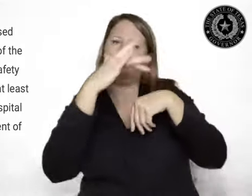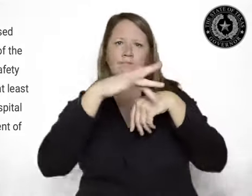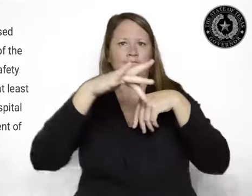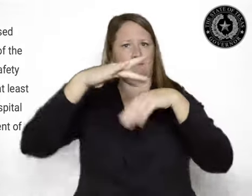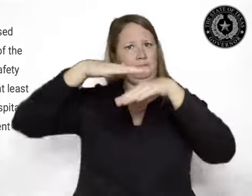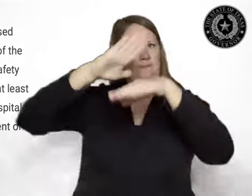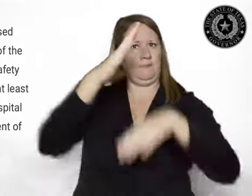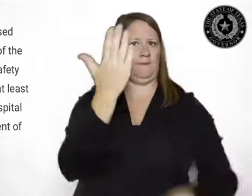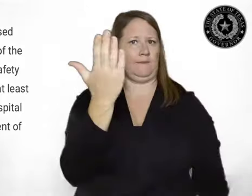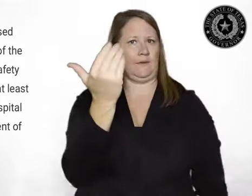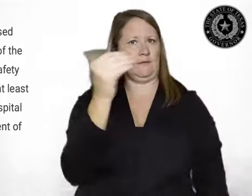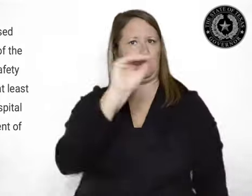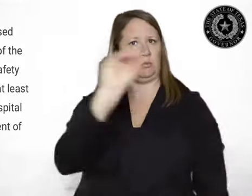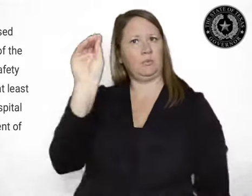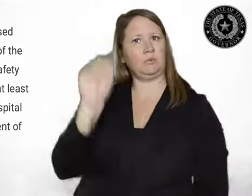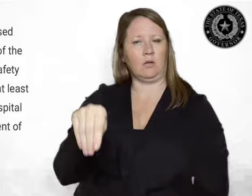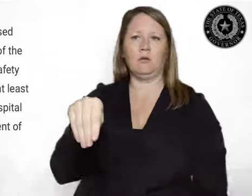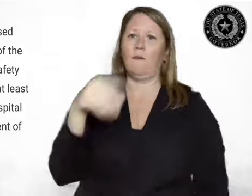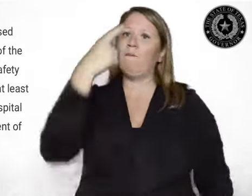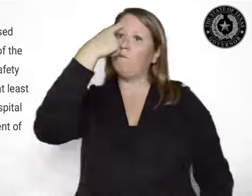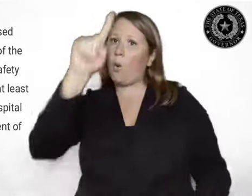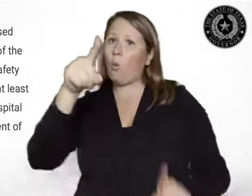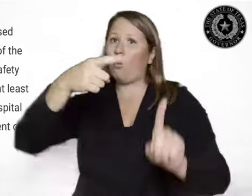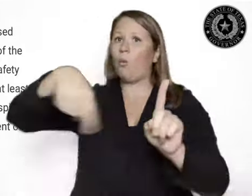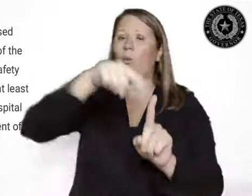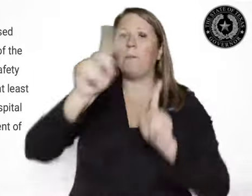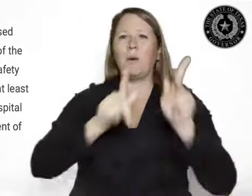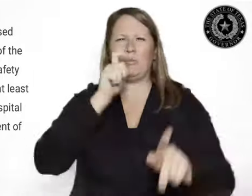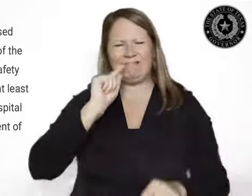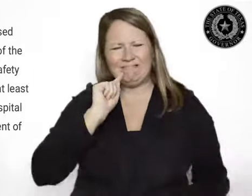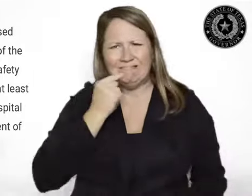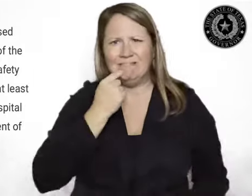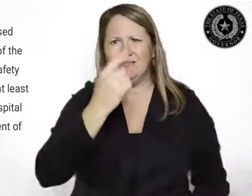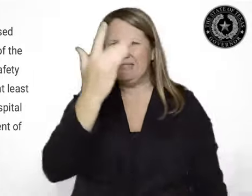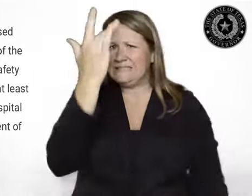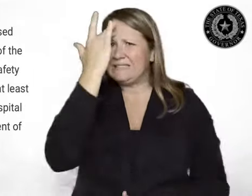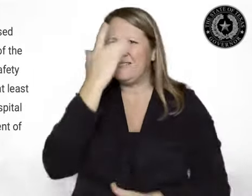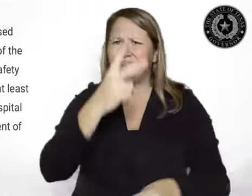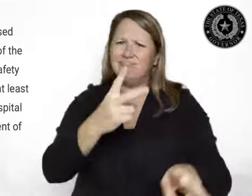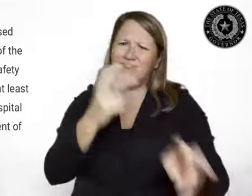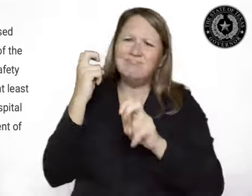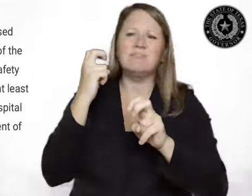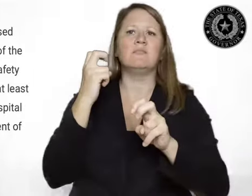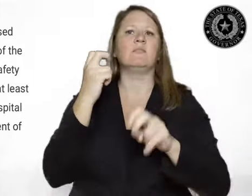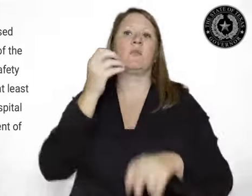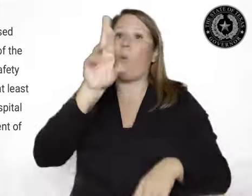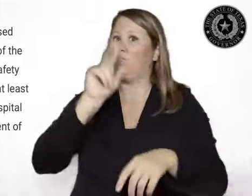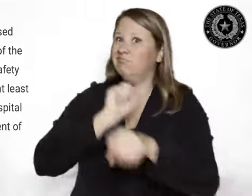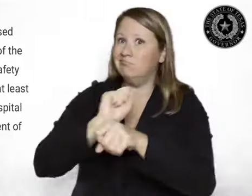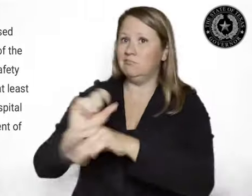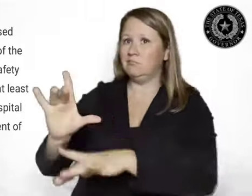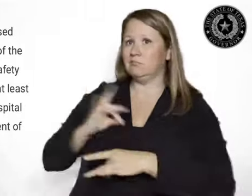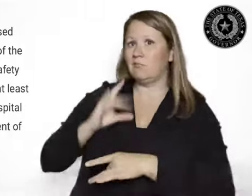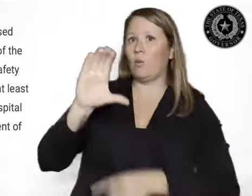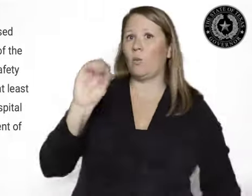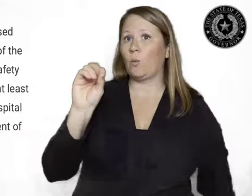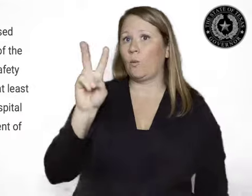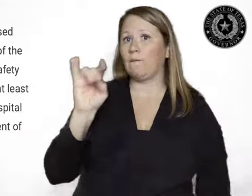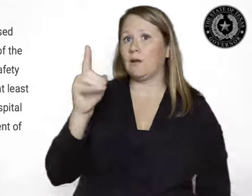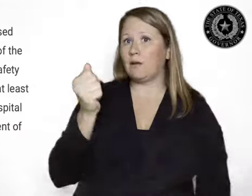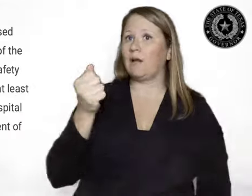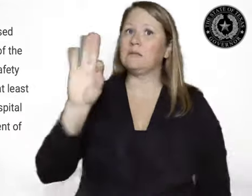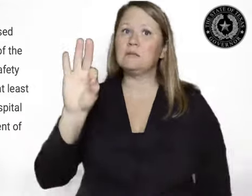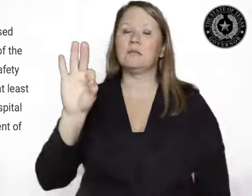least 15% of its hospital capacity for treatment of COVID-19 patients, accounting for the range